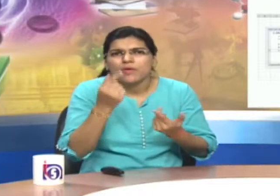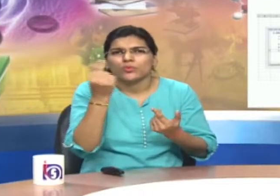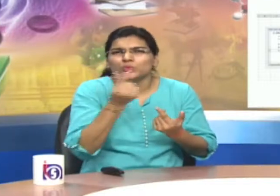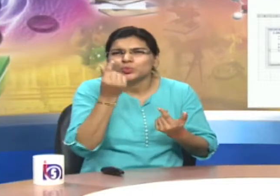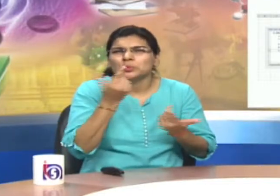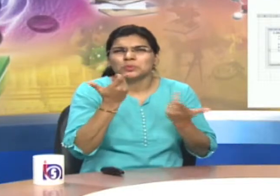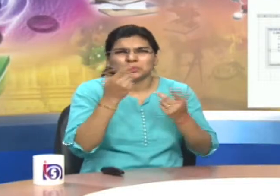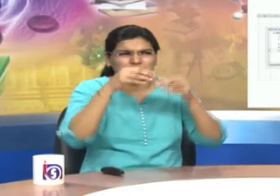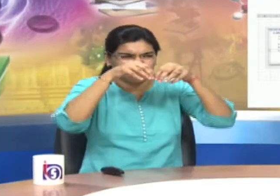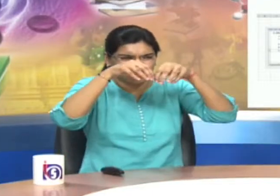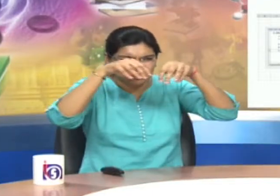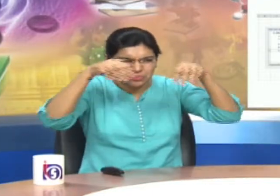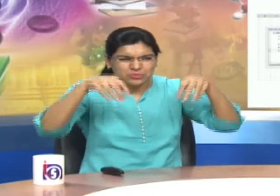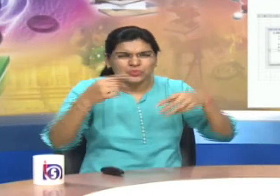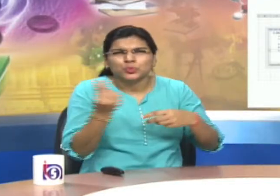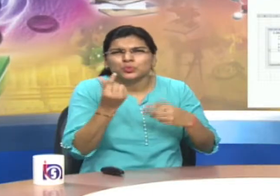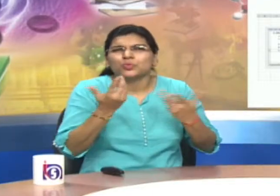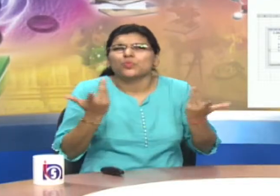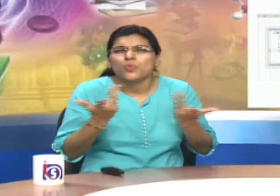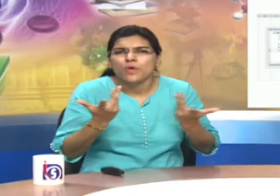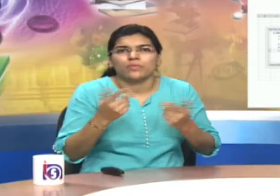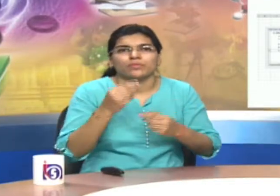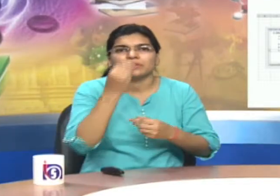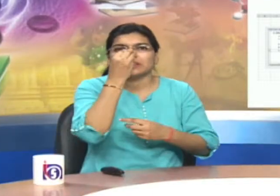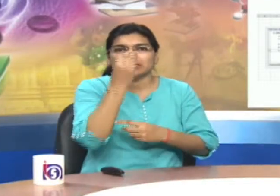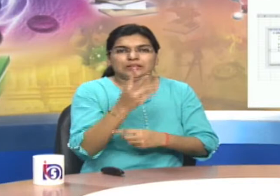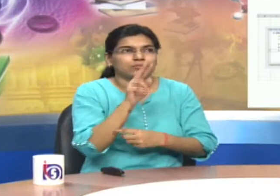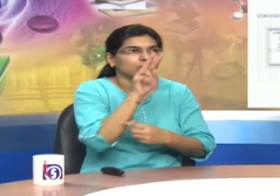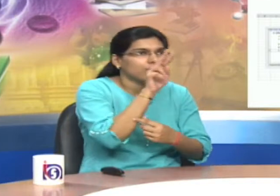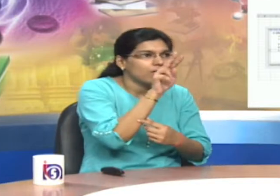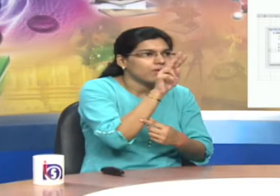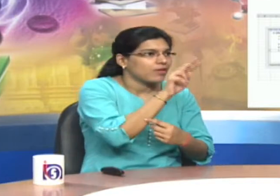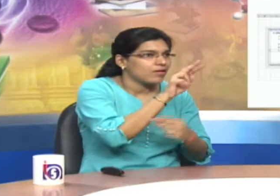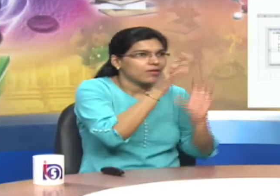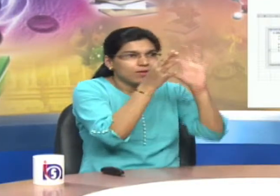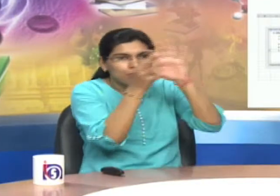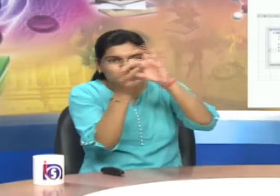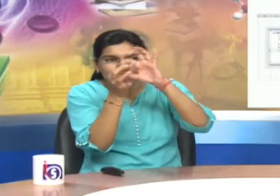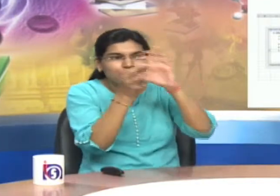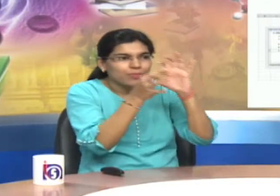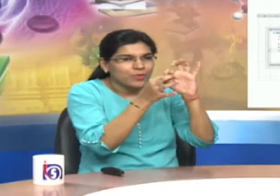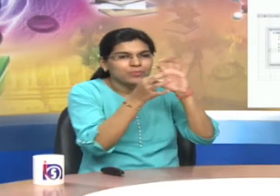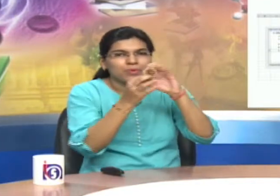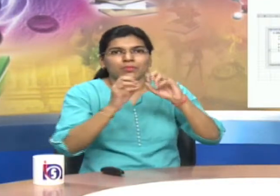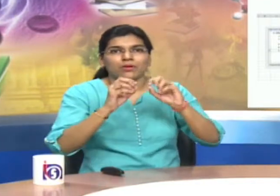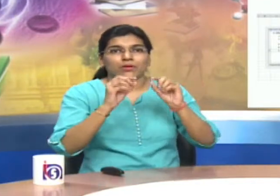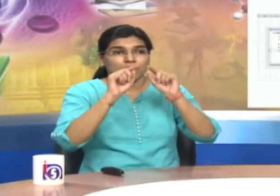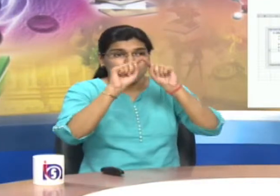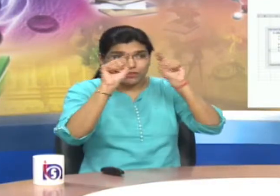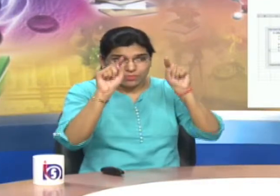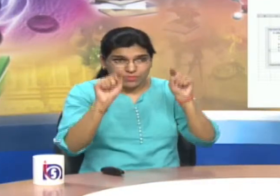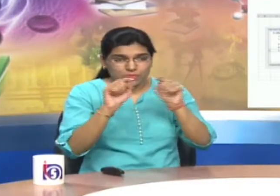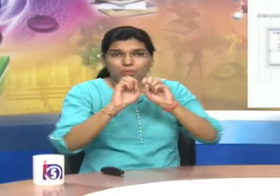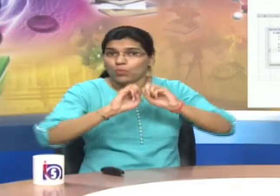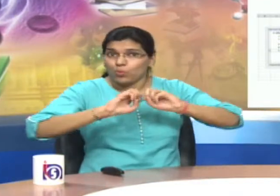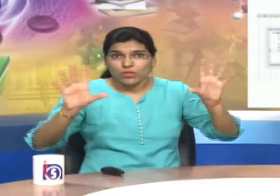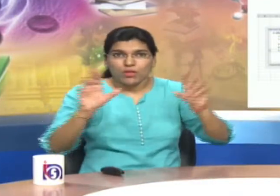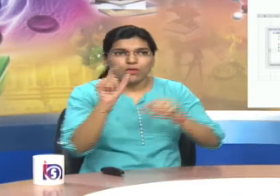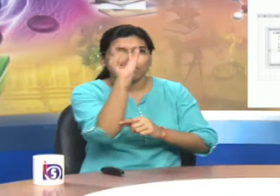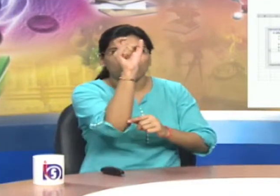the modification as per your choice and as per your requirement. So that will make your